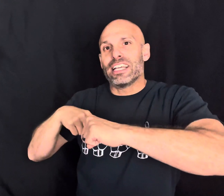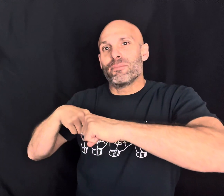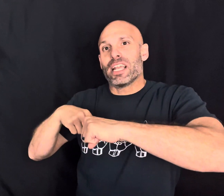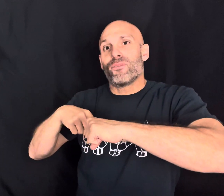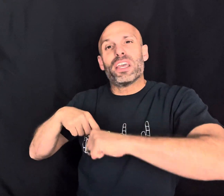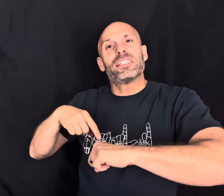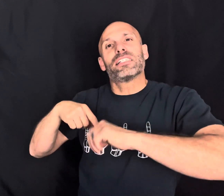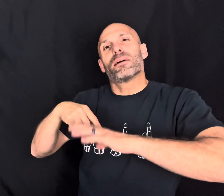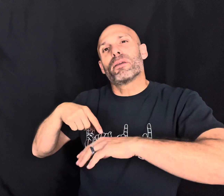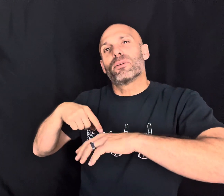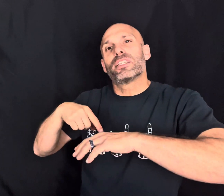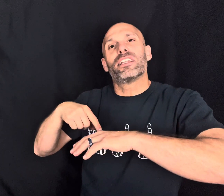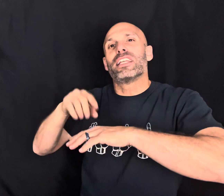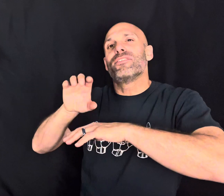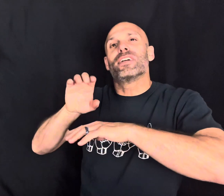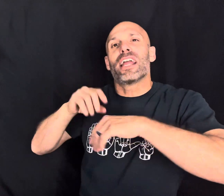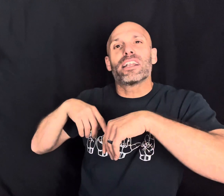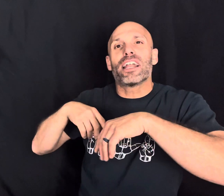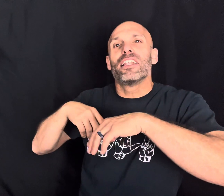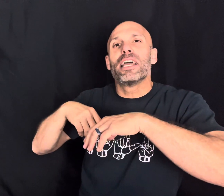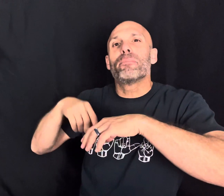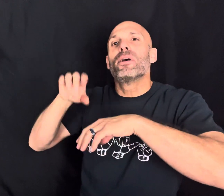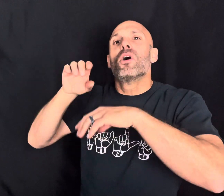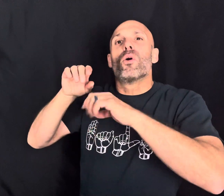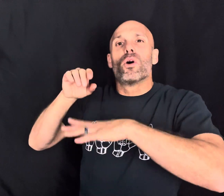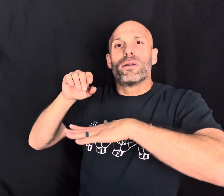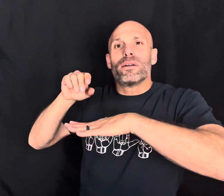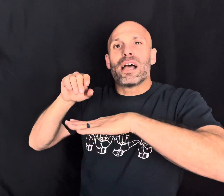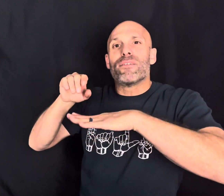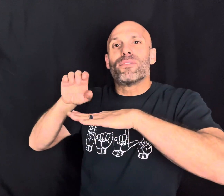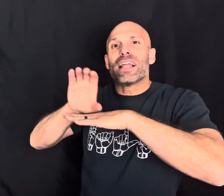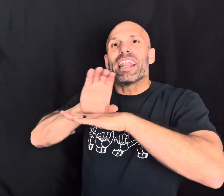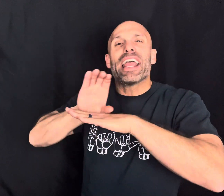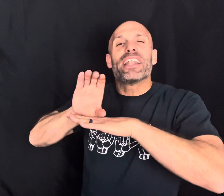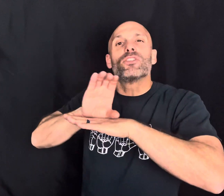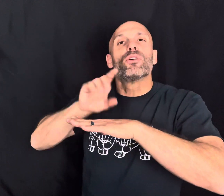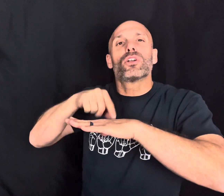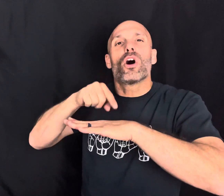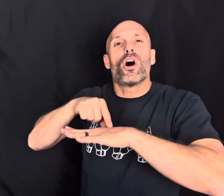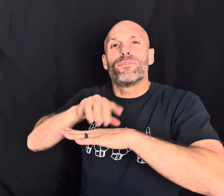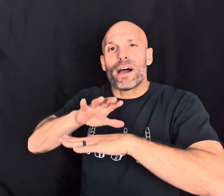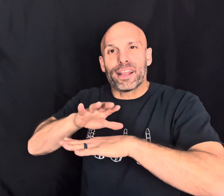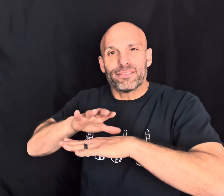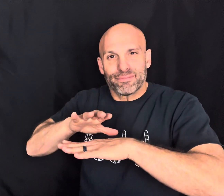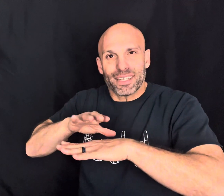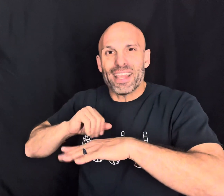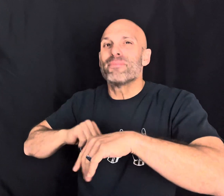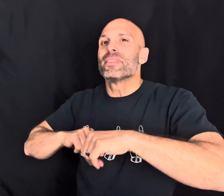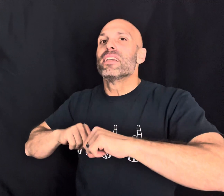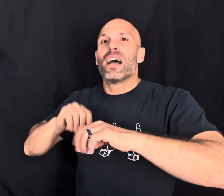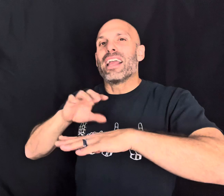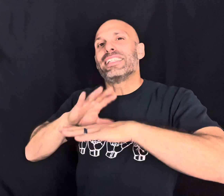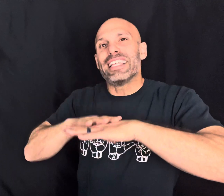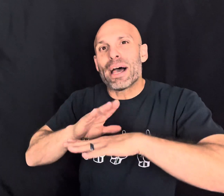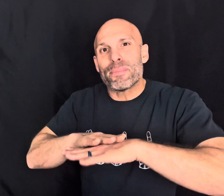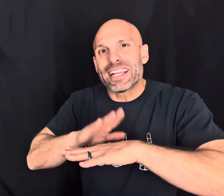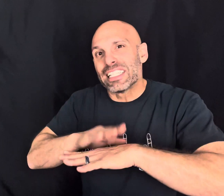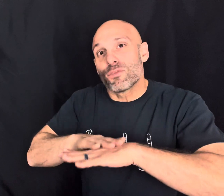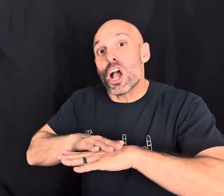make a fist and some people tend to let their hand kind of limp or have a flat hand. Those are all fine, okay? I say that because of